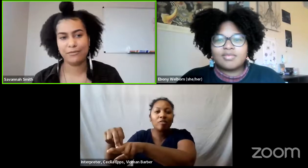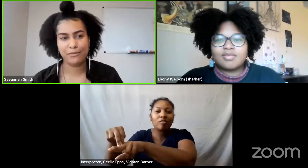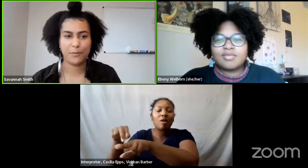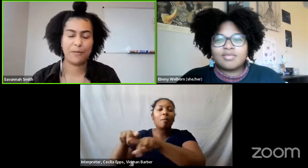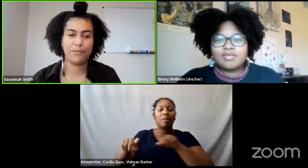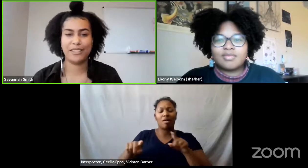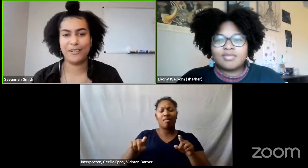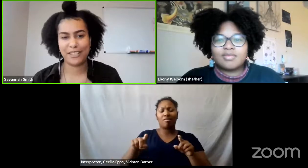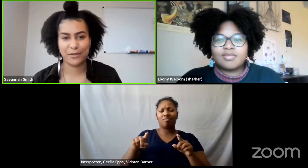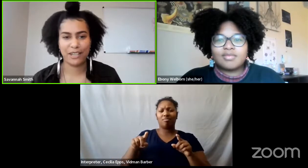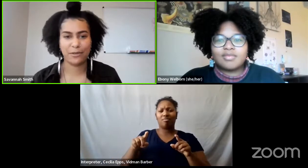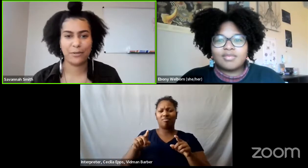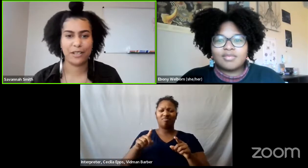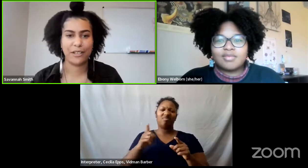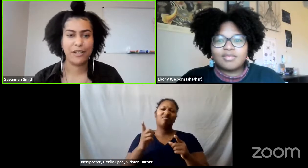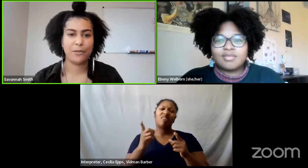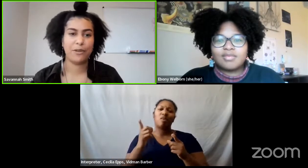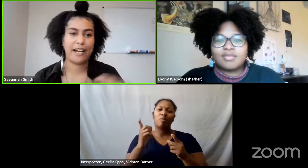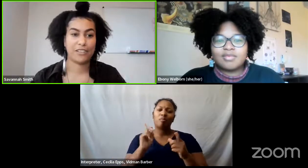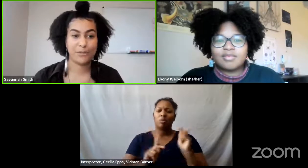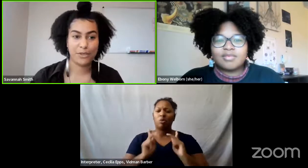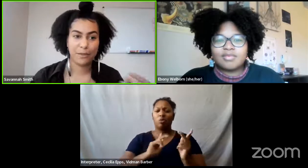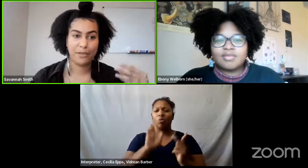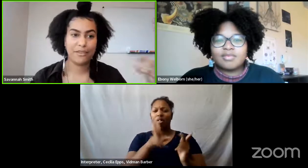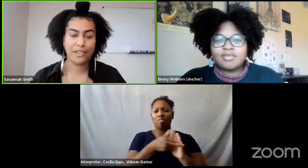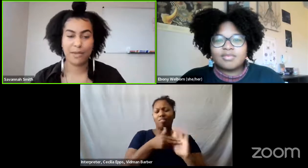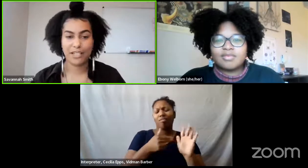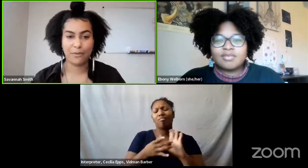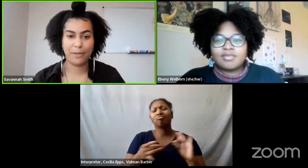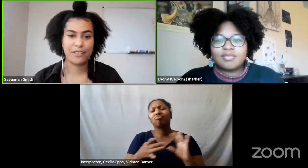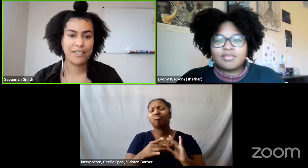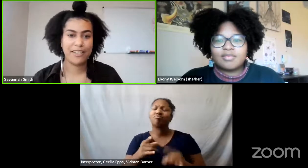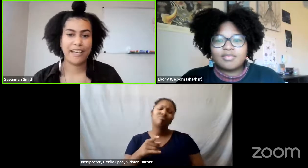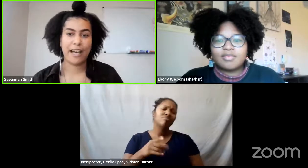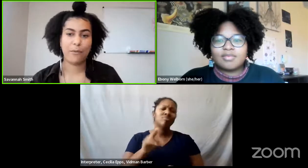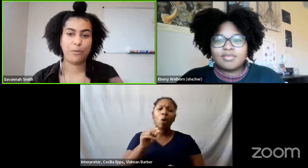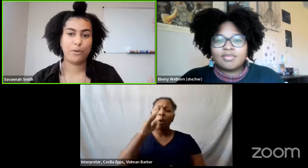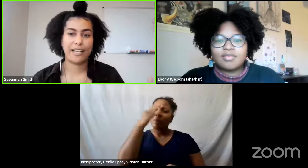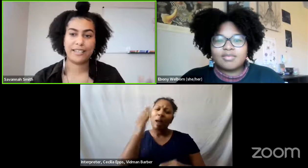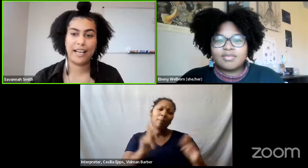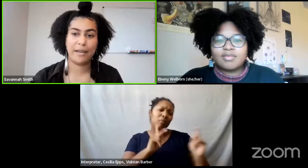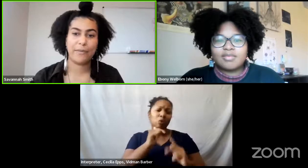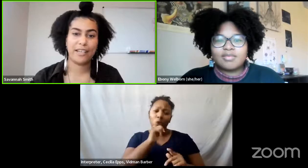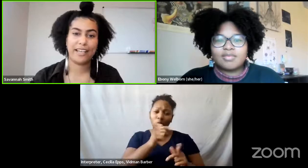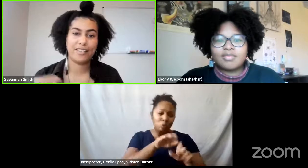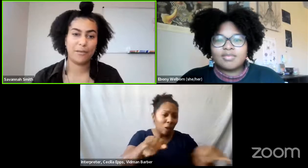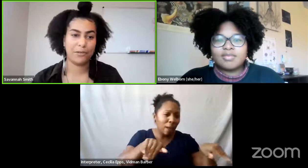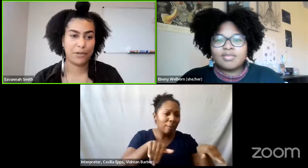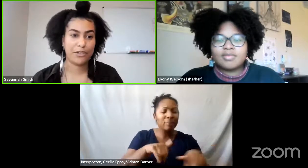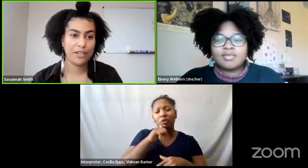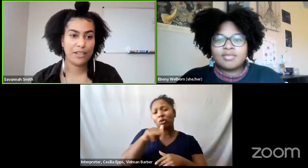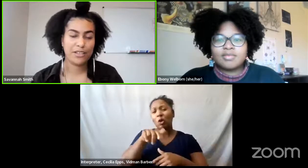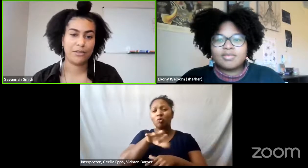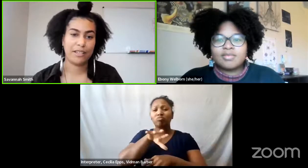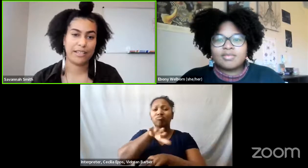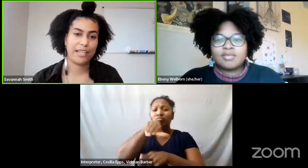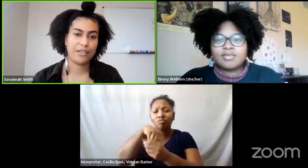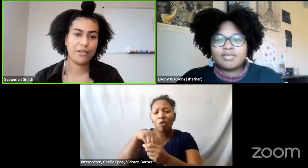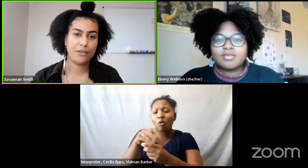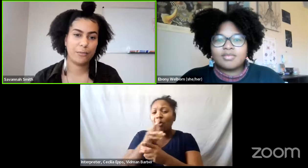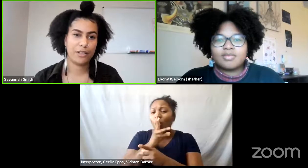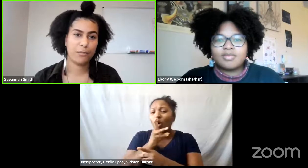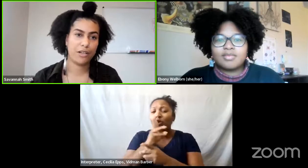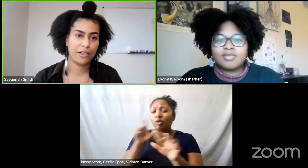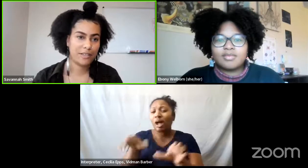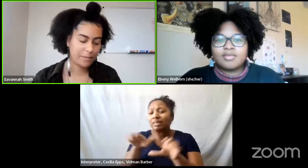we don't swim, we don't interact with water. We're some of the best swimmers at one point in time, and some of the first to